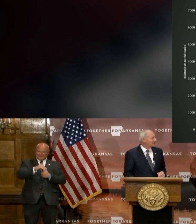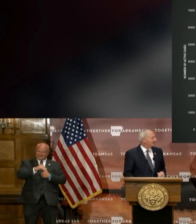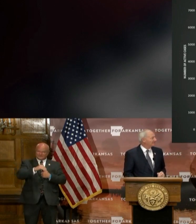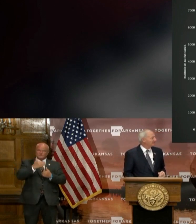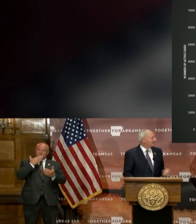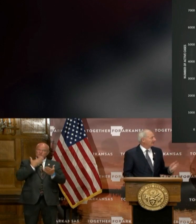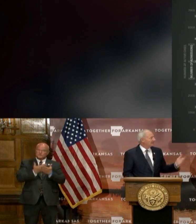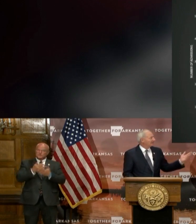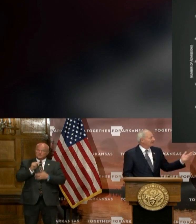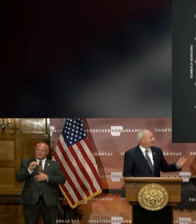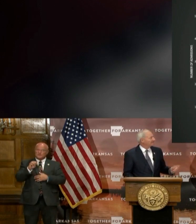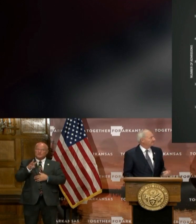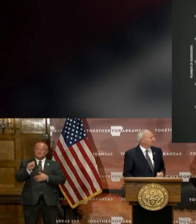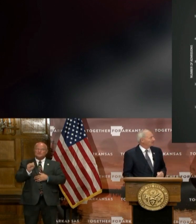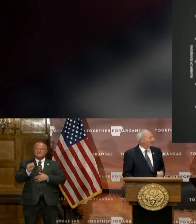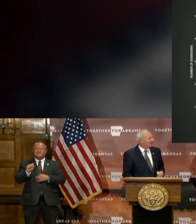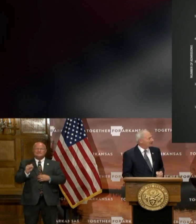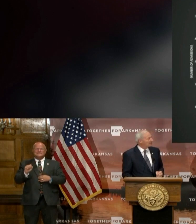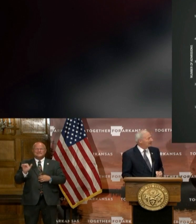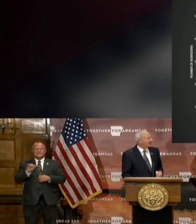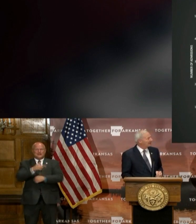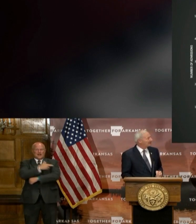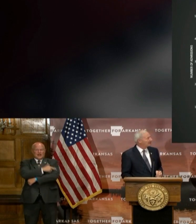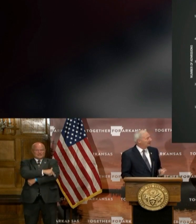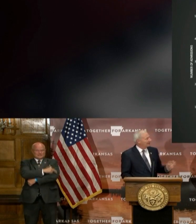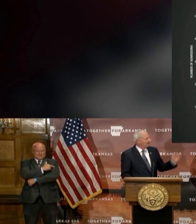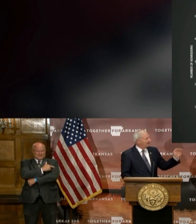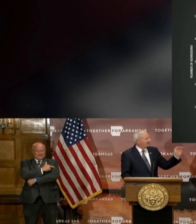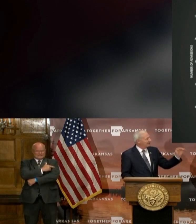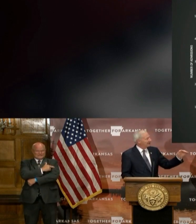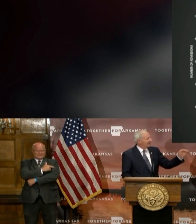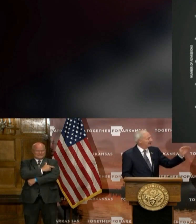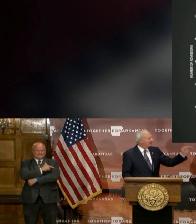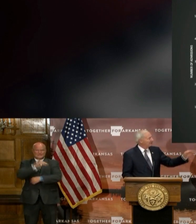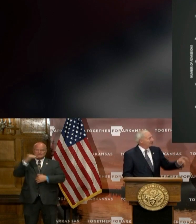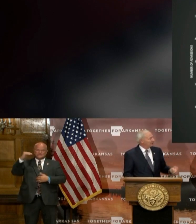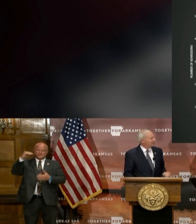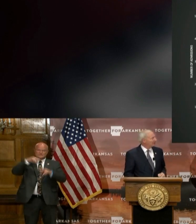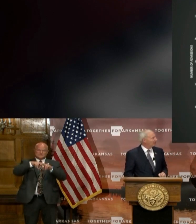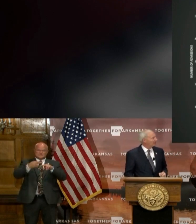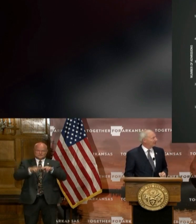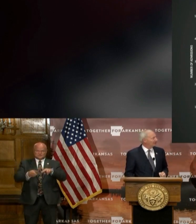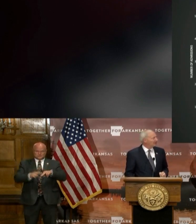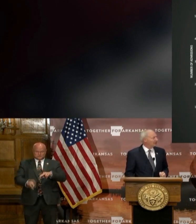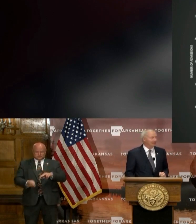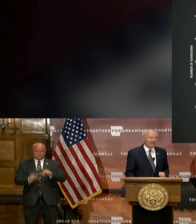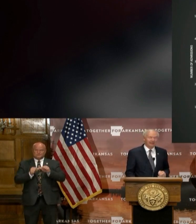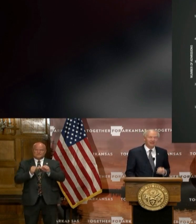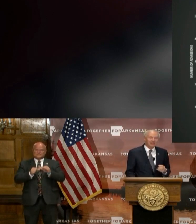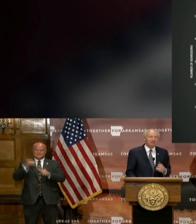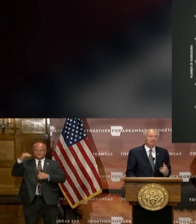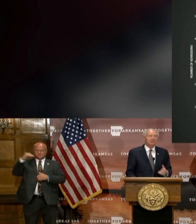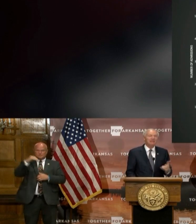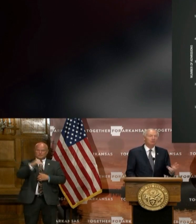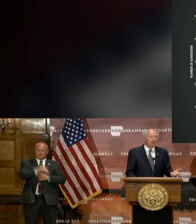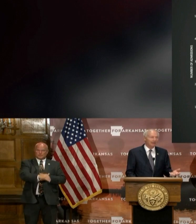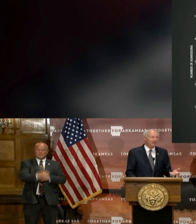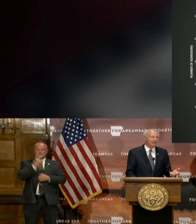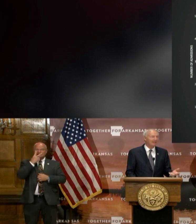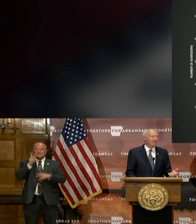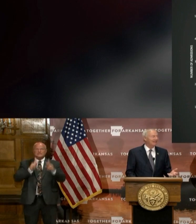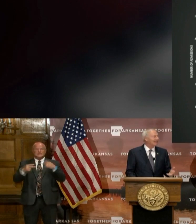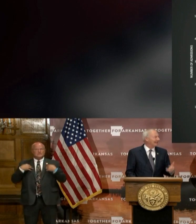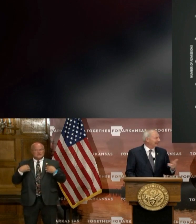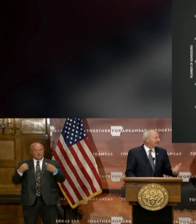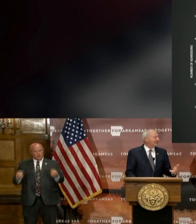That's good. And then hospitalized is down. We want to hopefully continue that and see people get